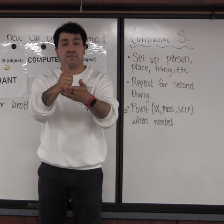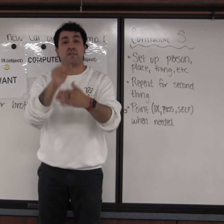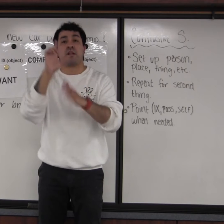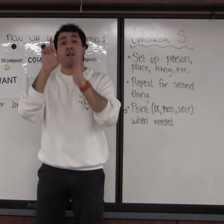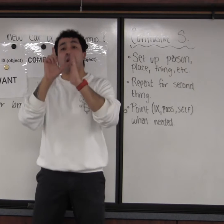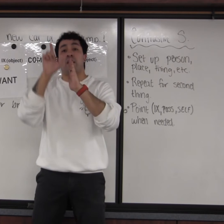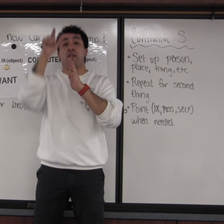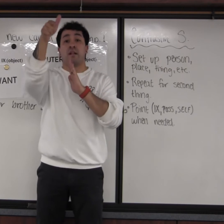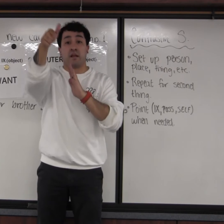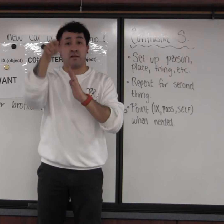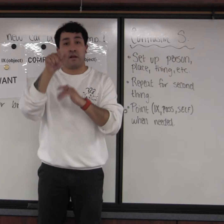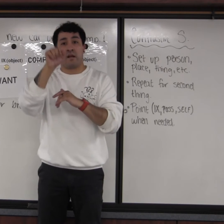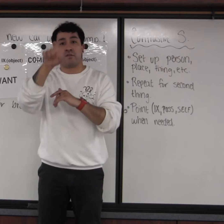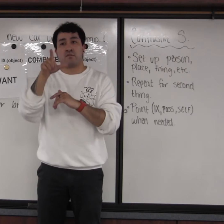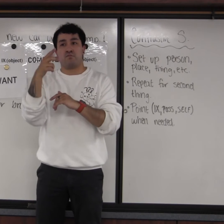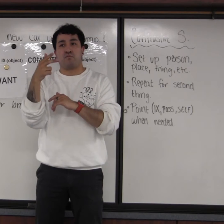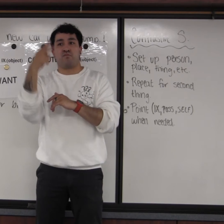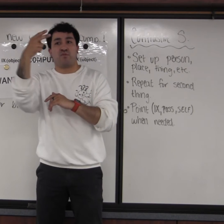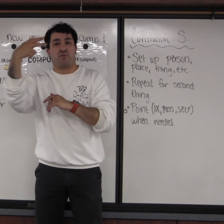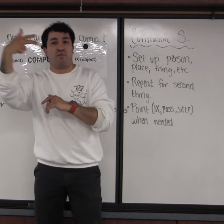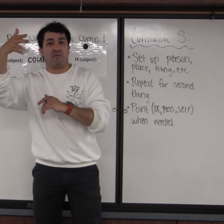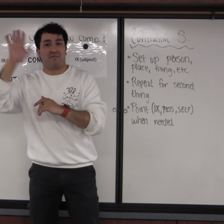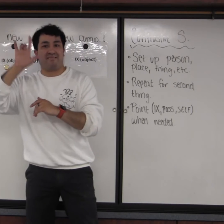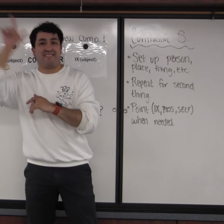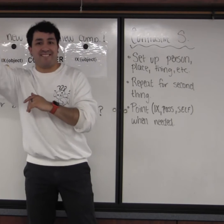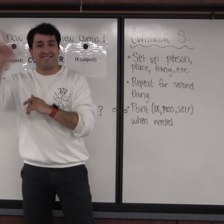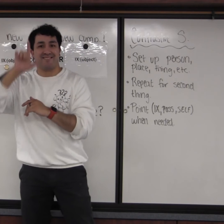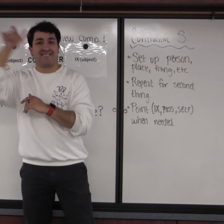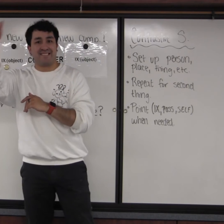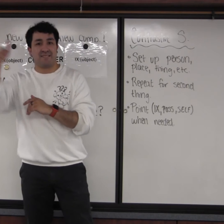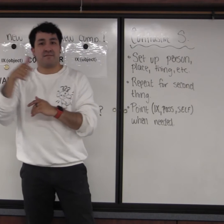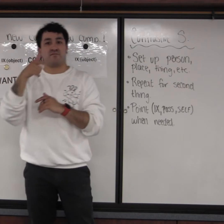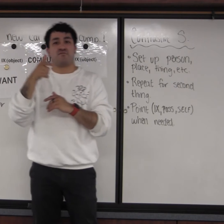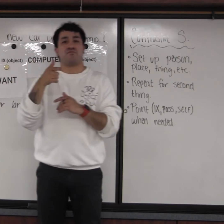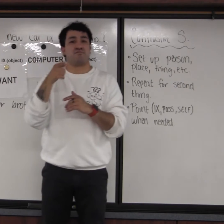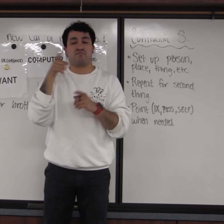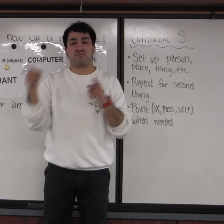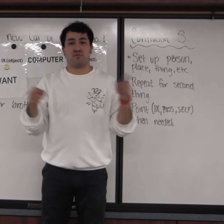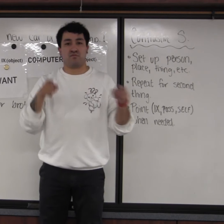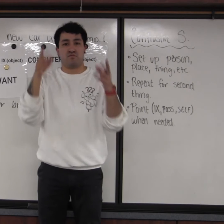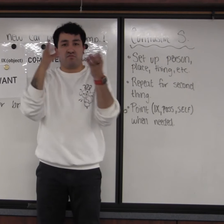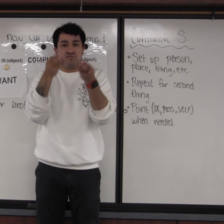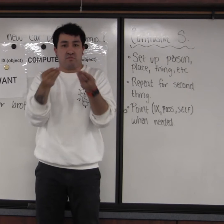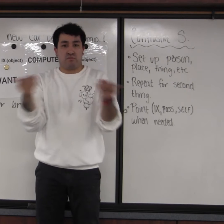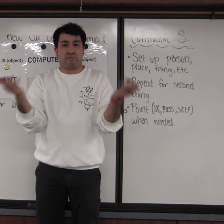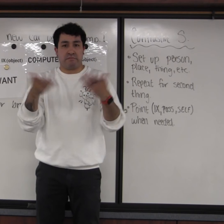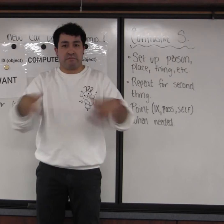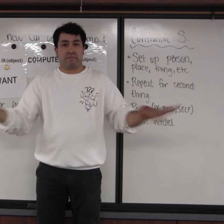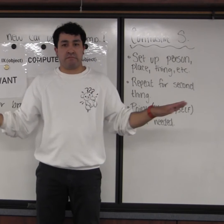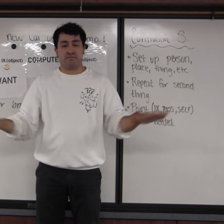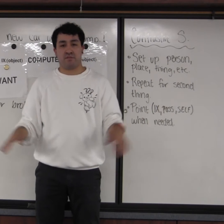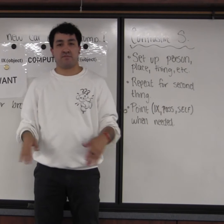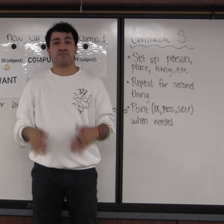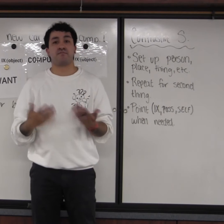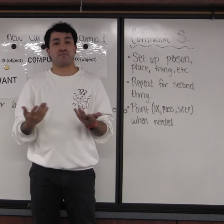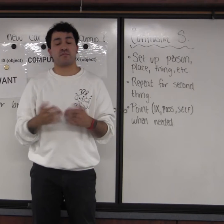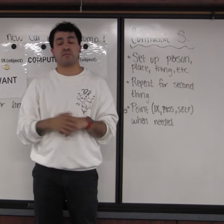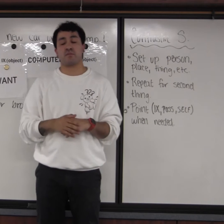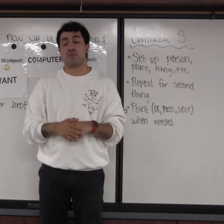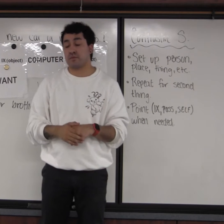and that's going to really help you, and it's going to help the other people who are listening to you. But maybe in the future, like later on, that pointing might actually just